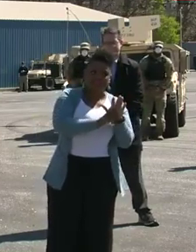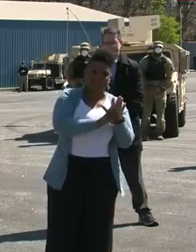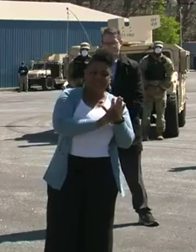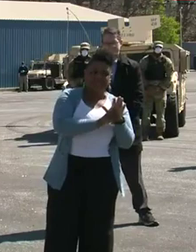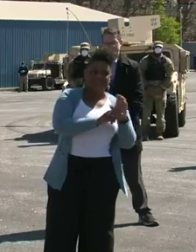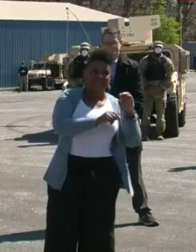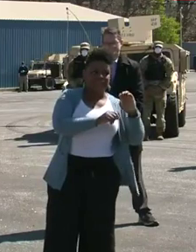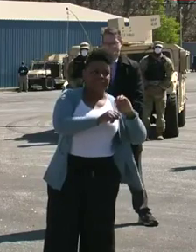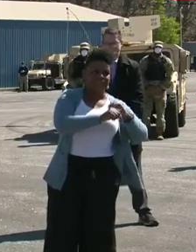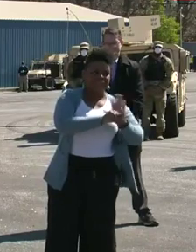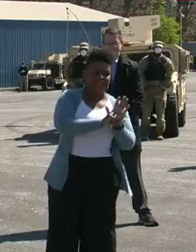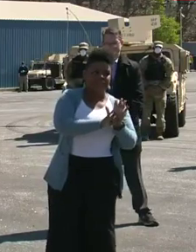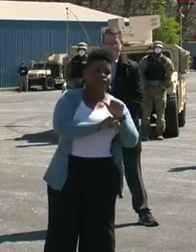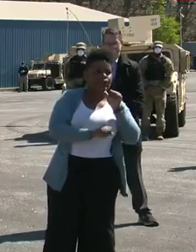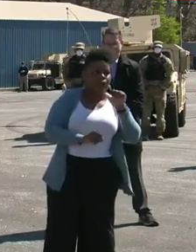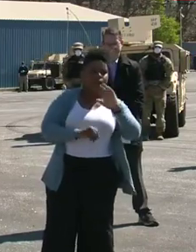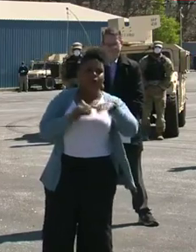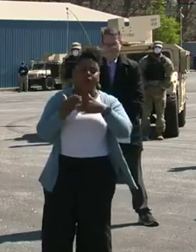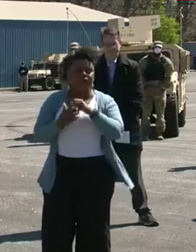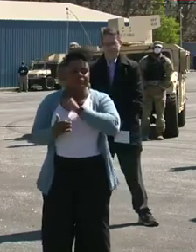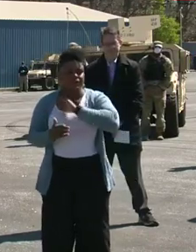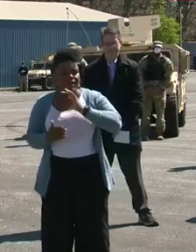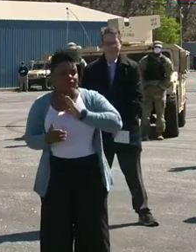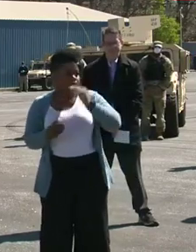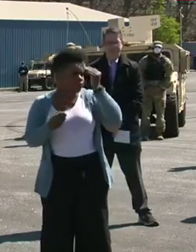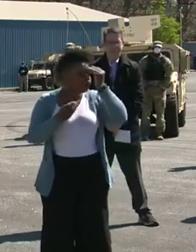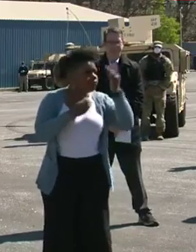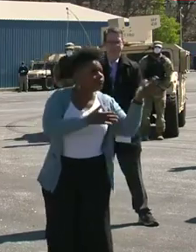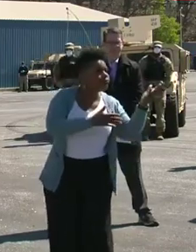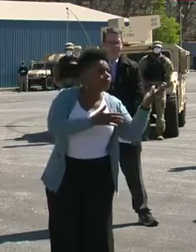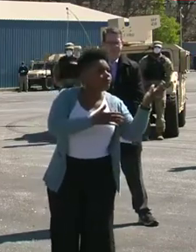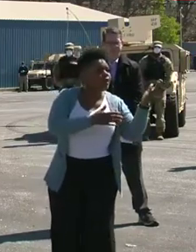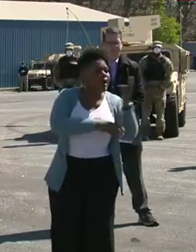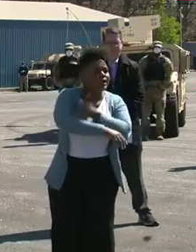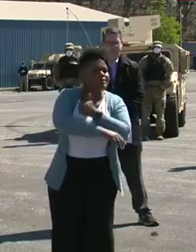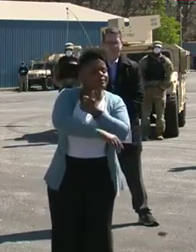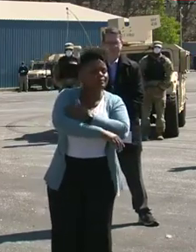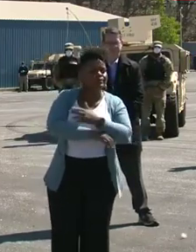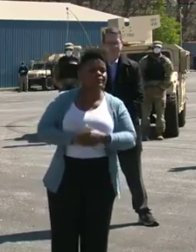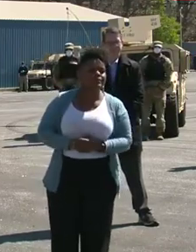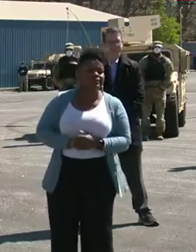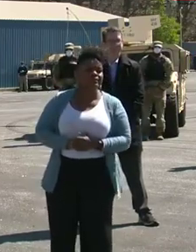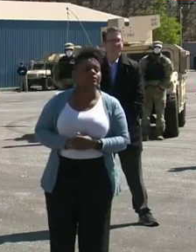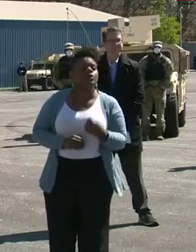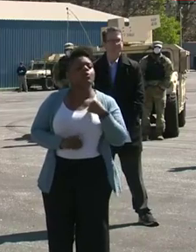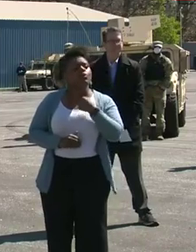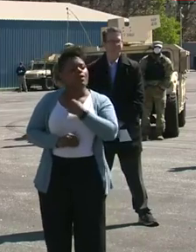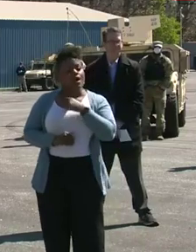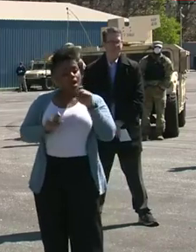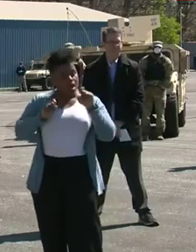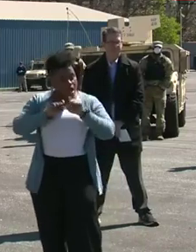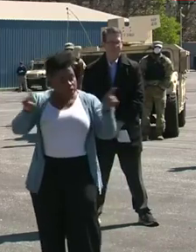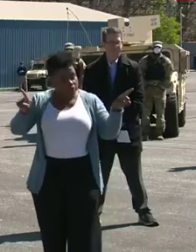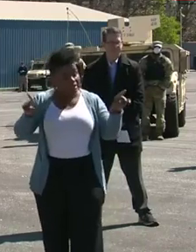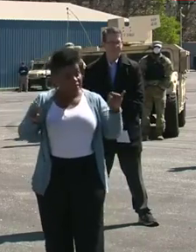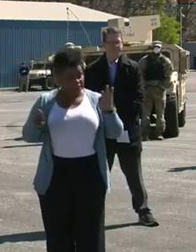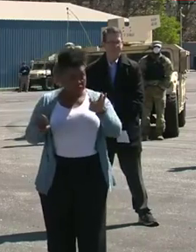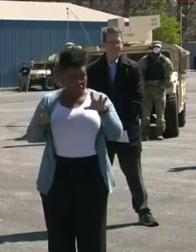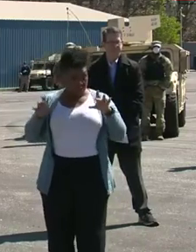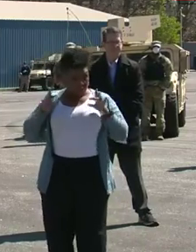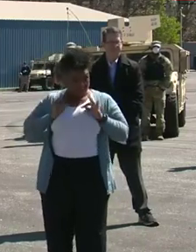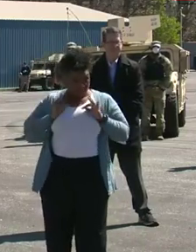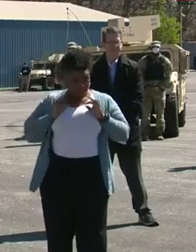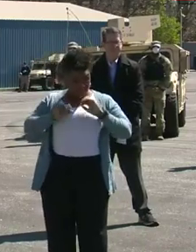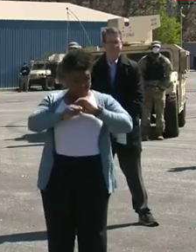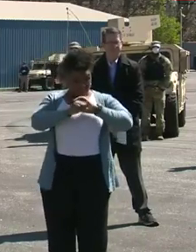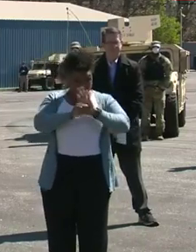informing their employer. We ask that healthcare professionals whose exposure is not related to the workplace notify